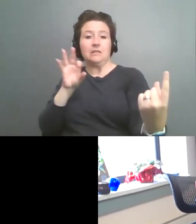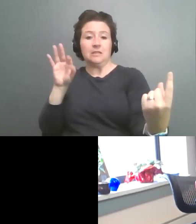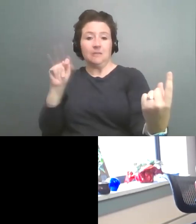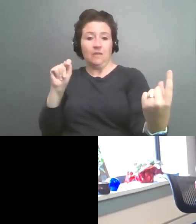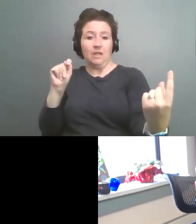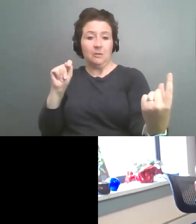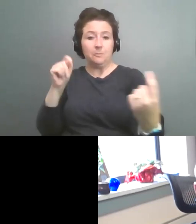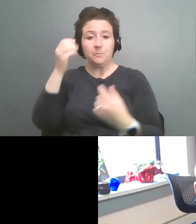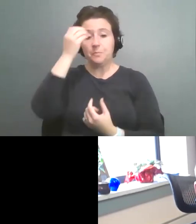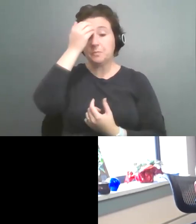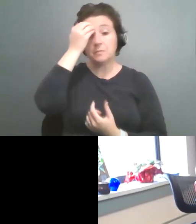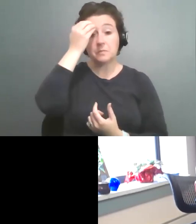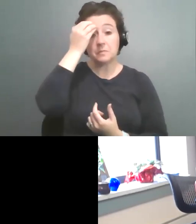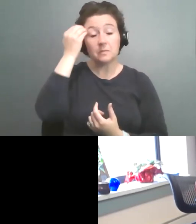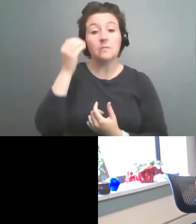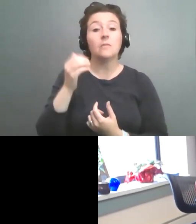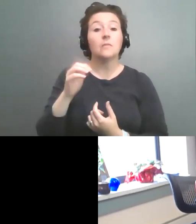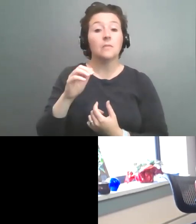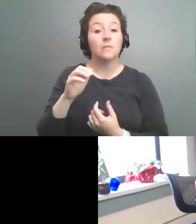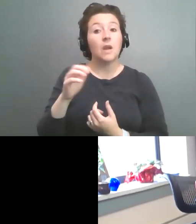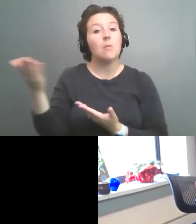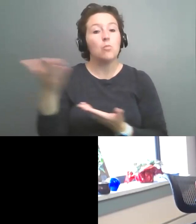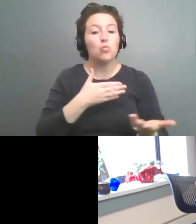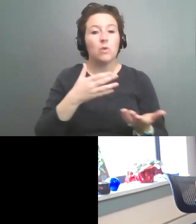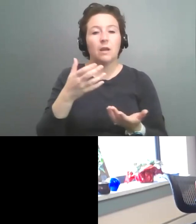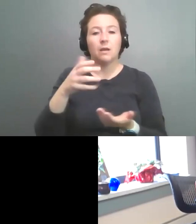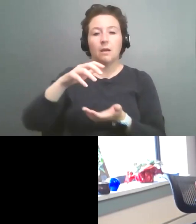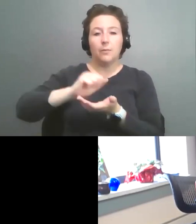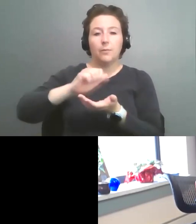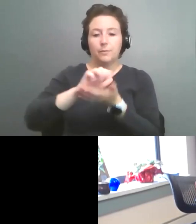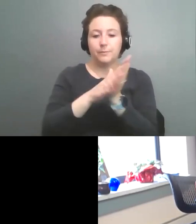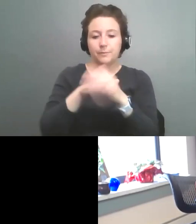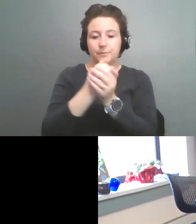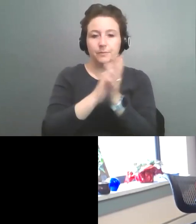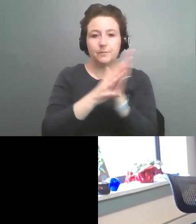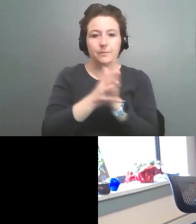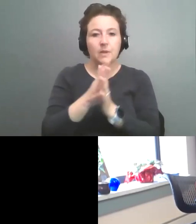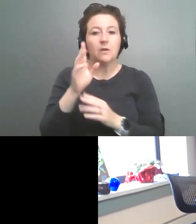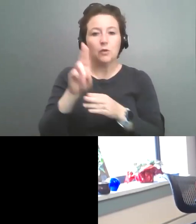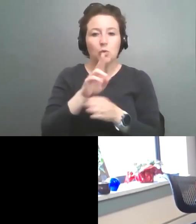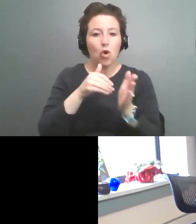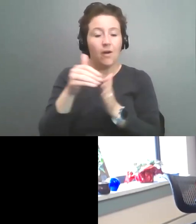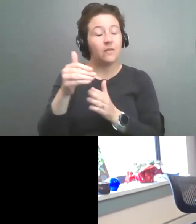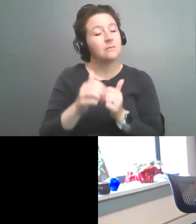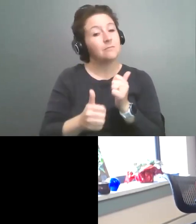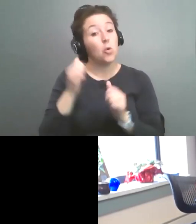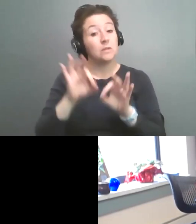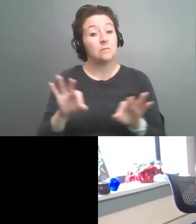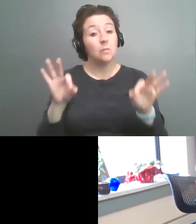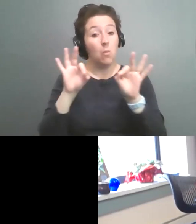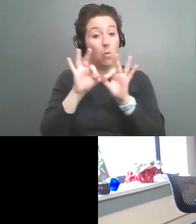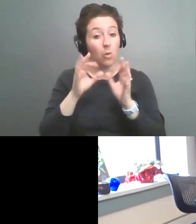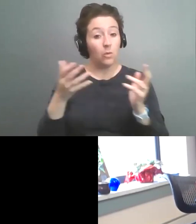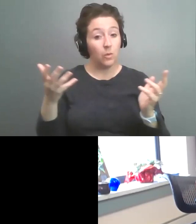and others. And take hand sanitizer and use it often. But most of all, please,